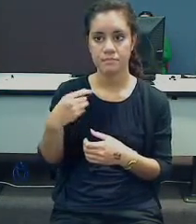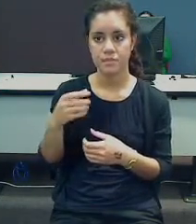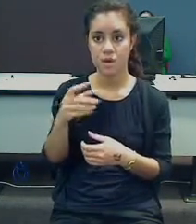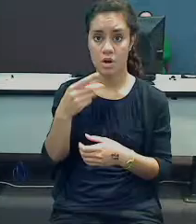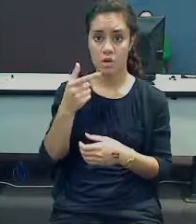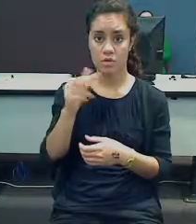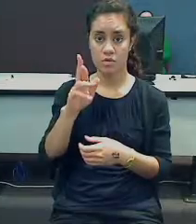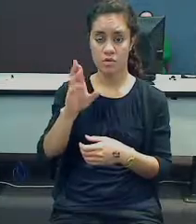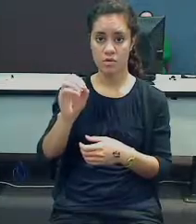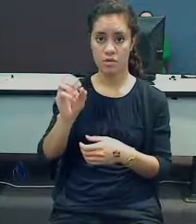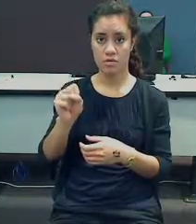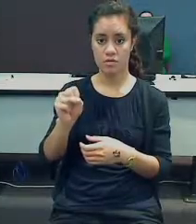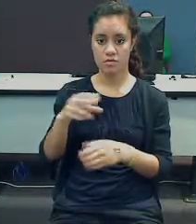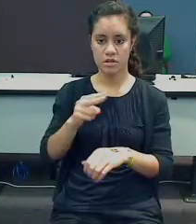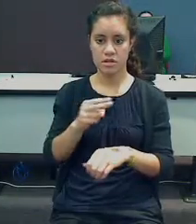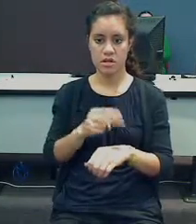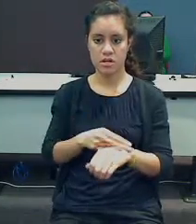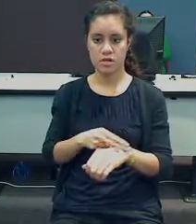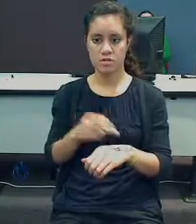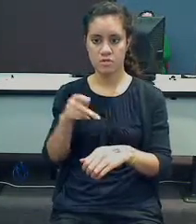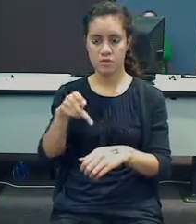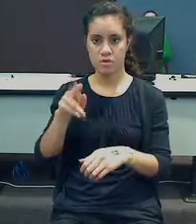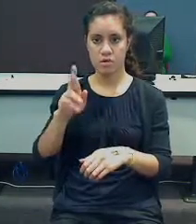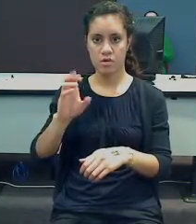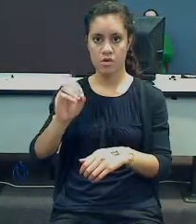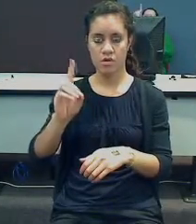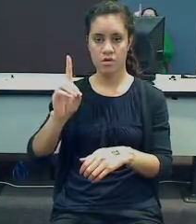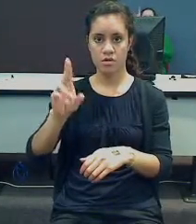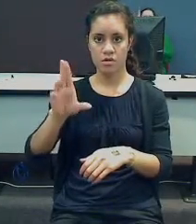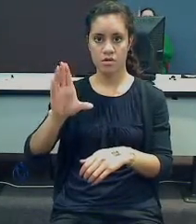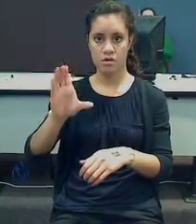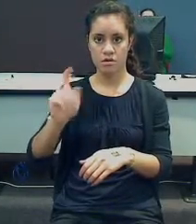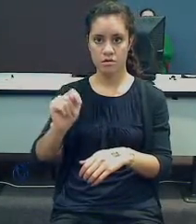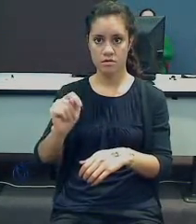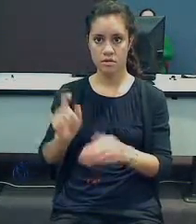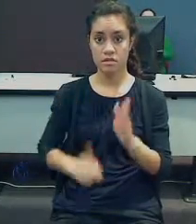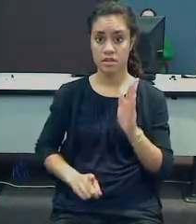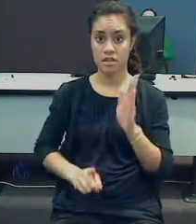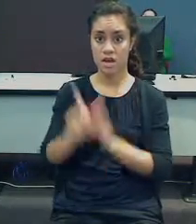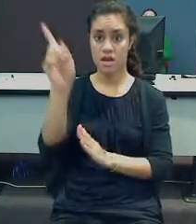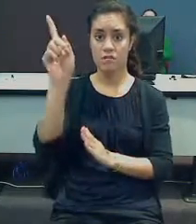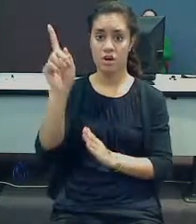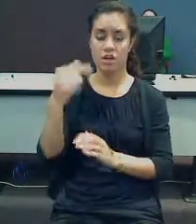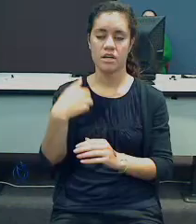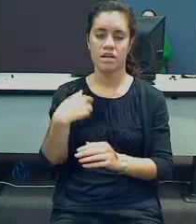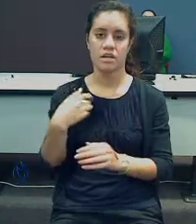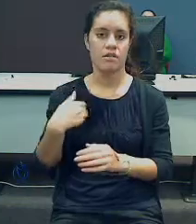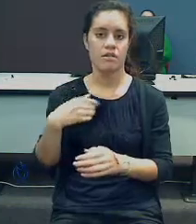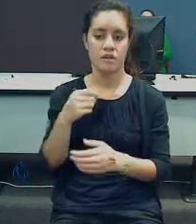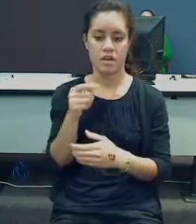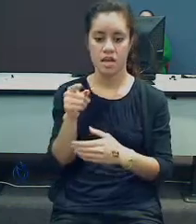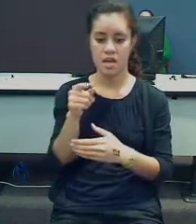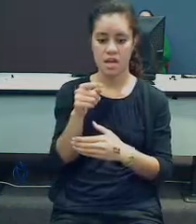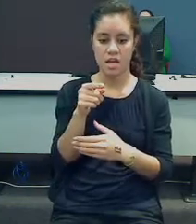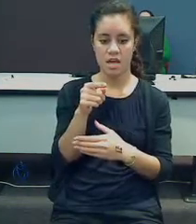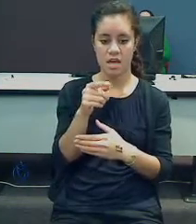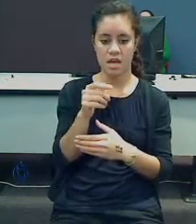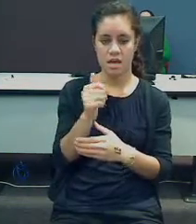national product skyrocketed. As a matter of fact, between 1874 and 1883,